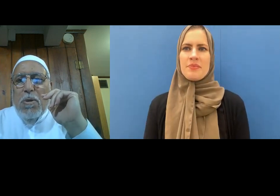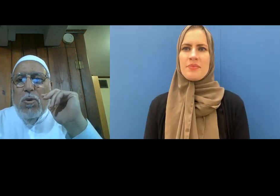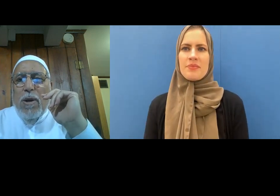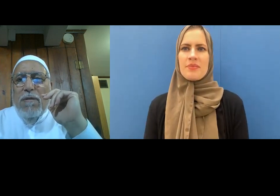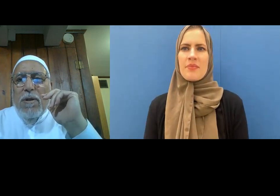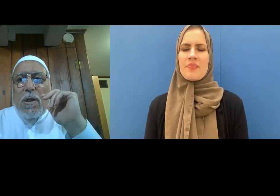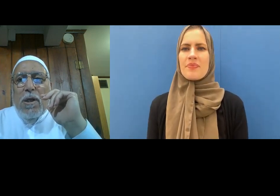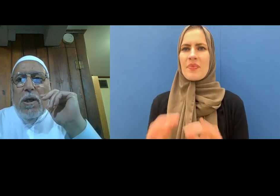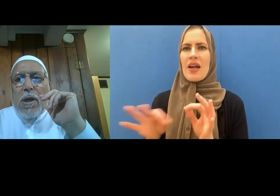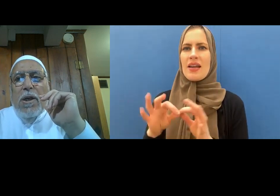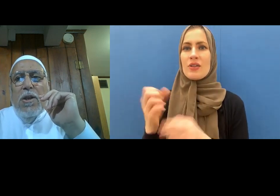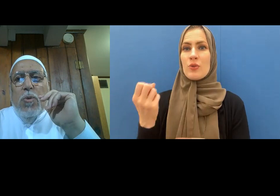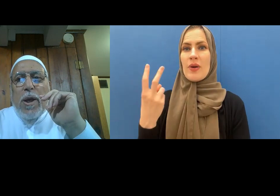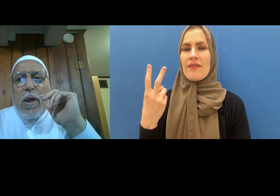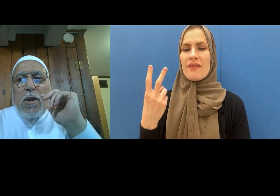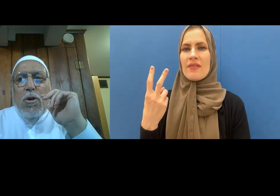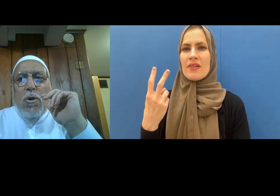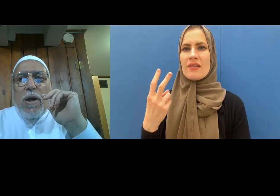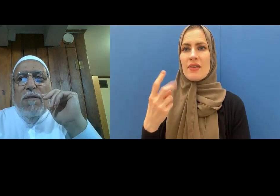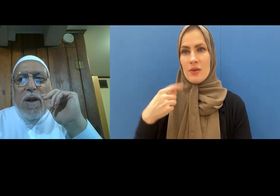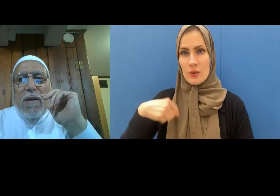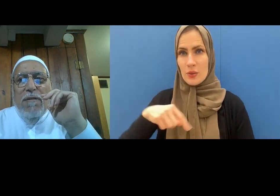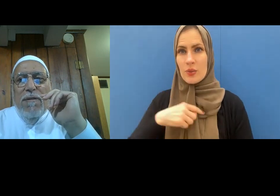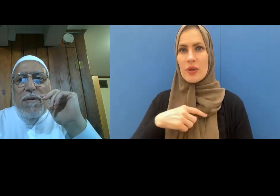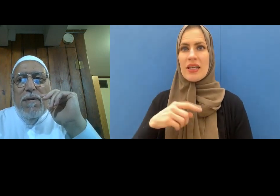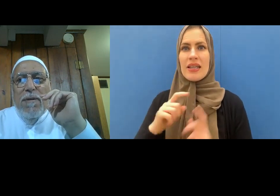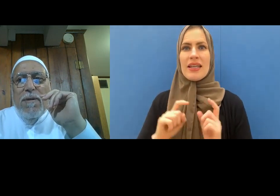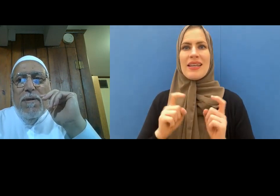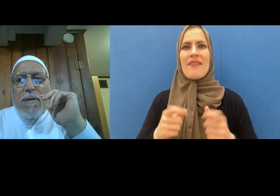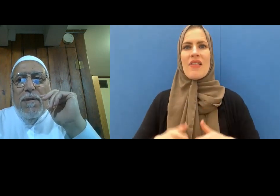And number 12, it is we who give life